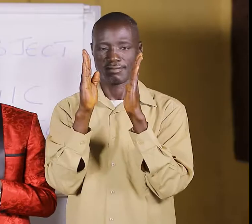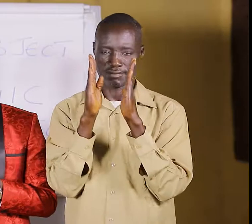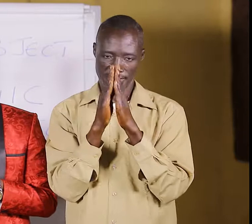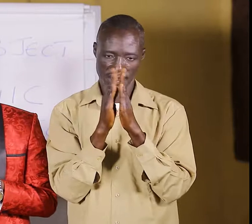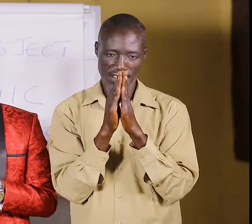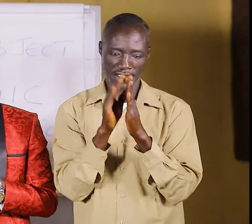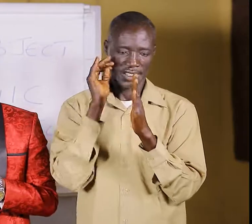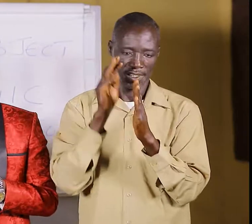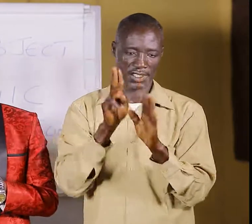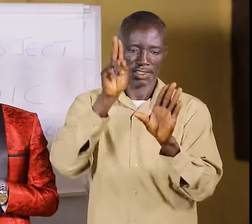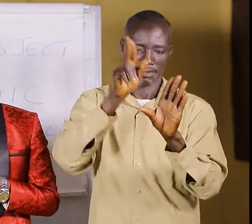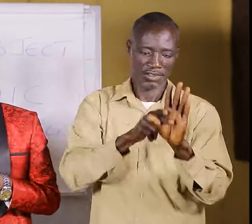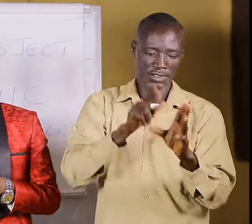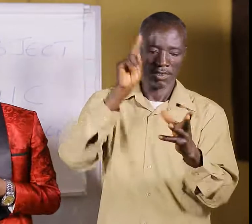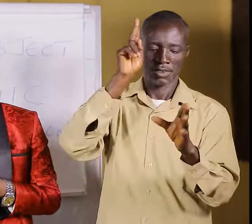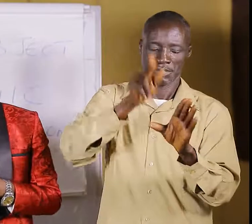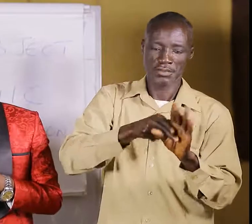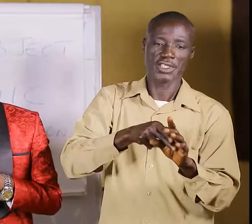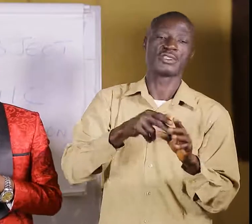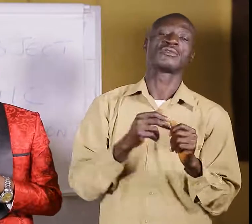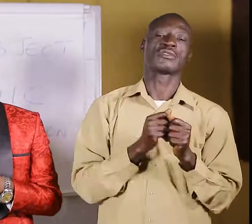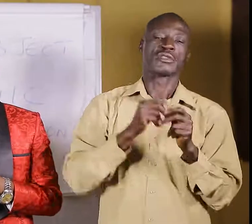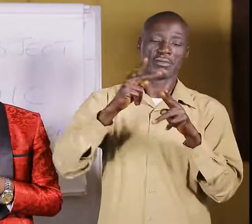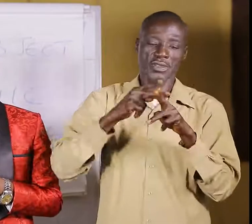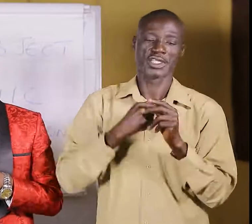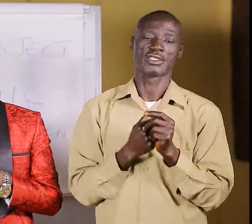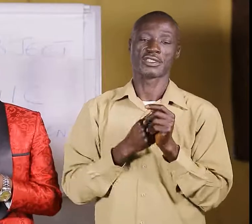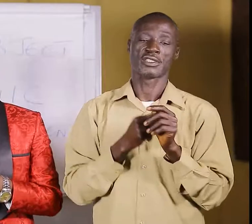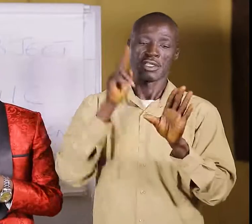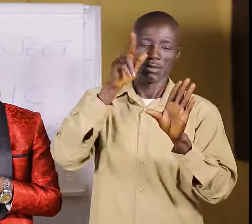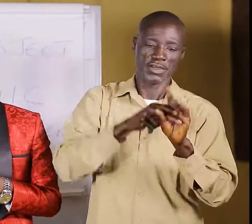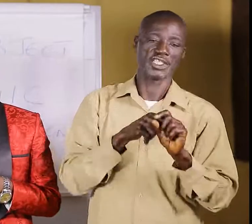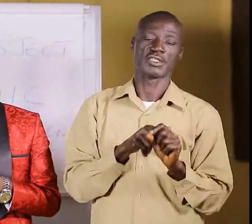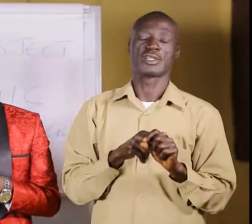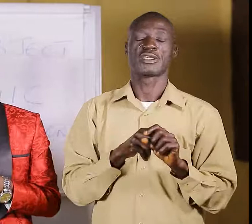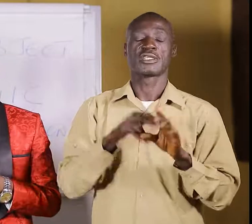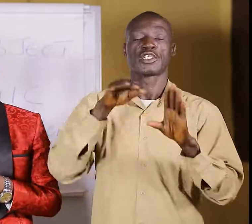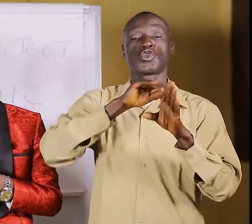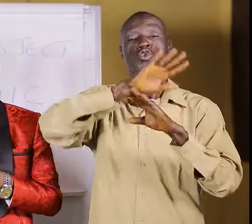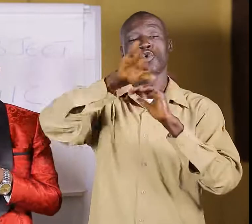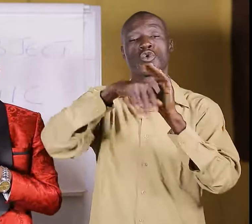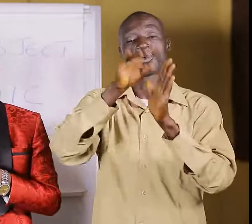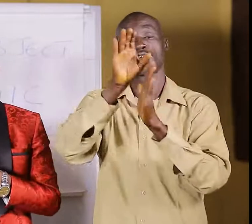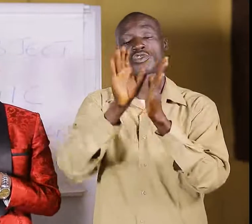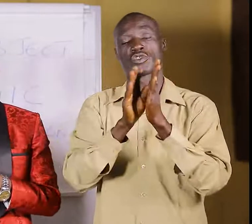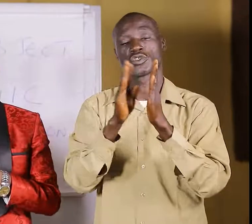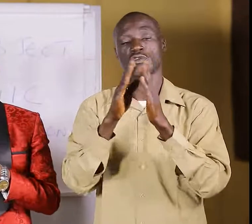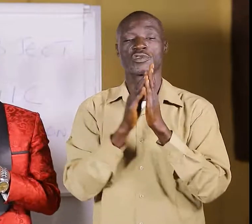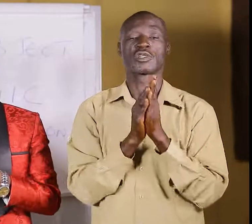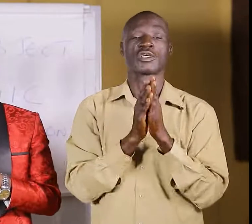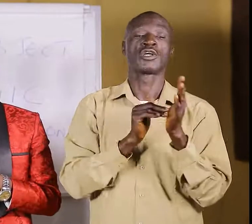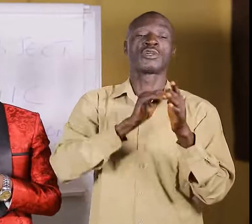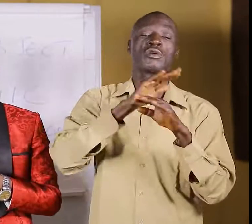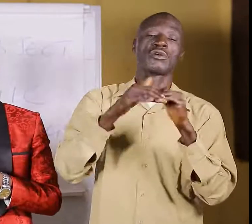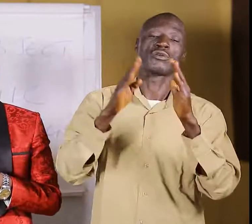Dr. Nnamdi Azikiwe was in the forefront when it came to the struggle for Nigeria's independence. He participated in virtually all